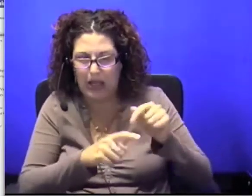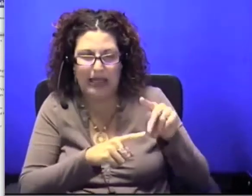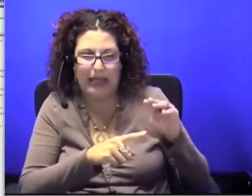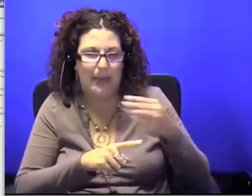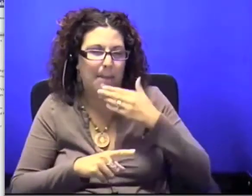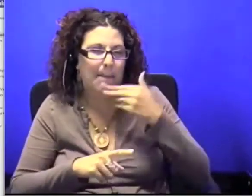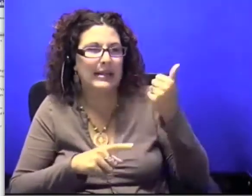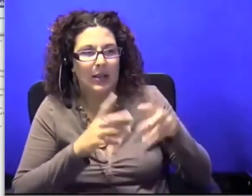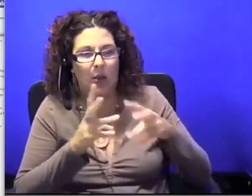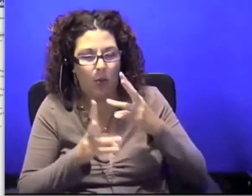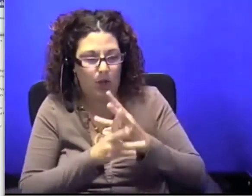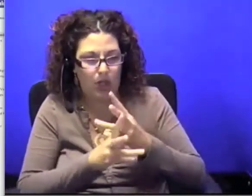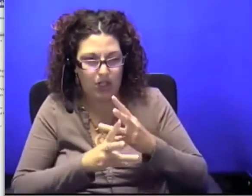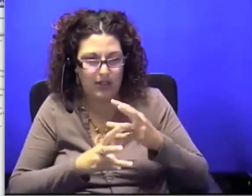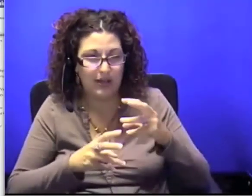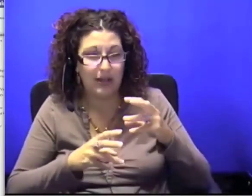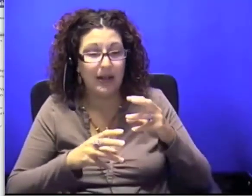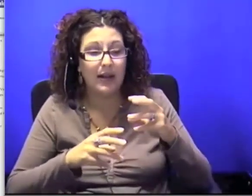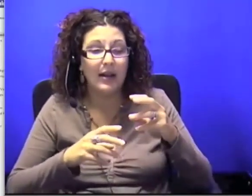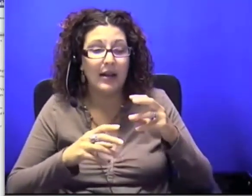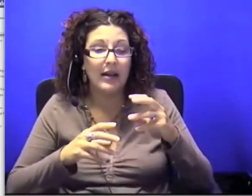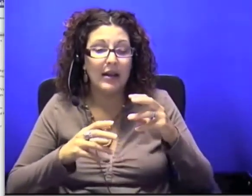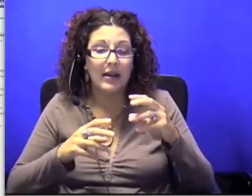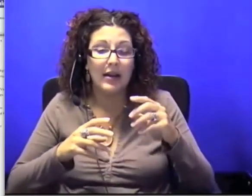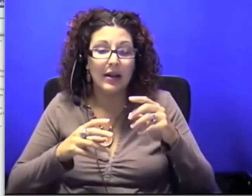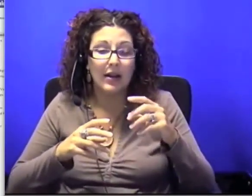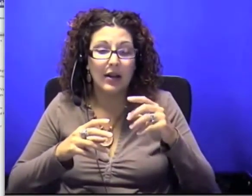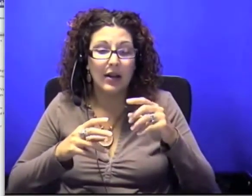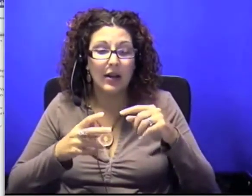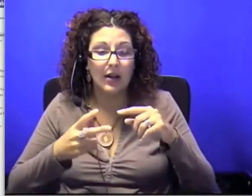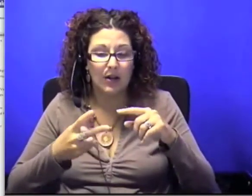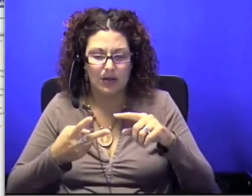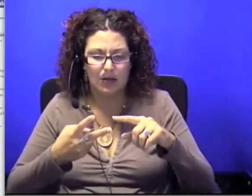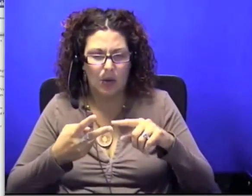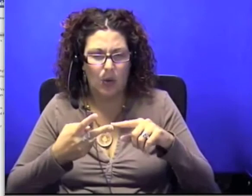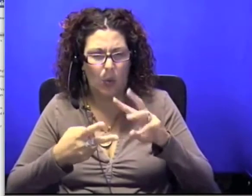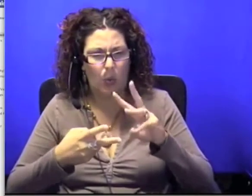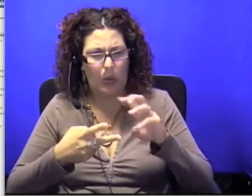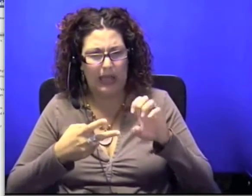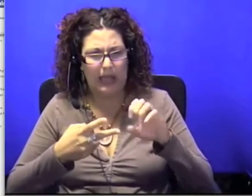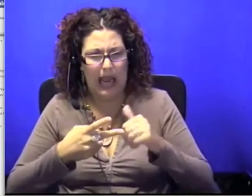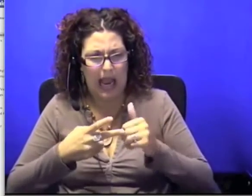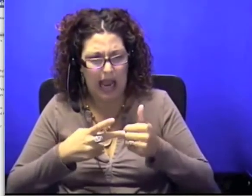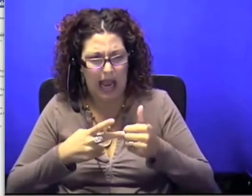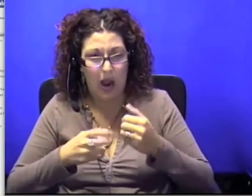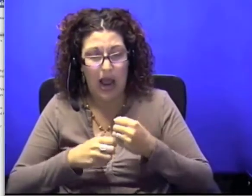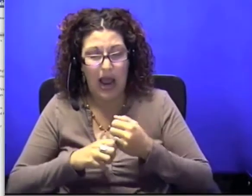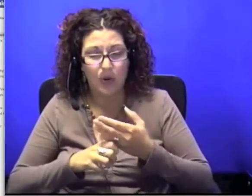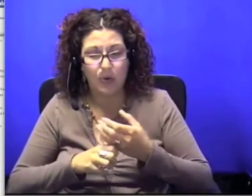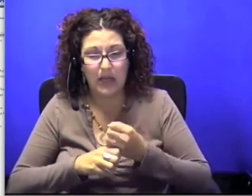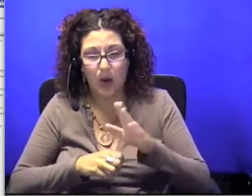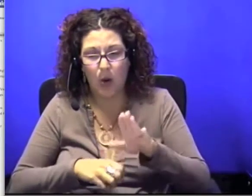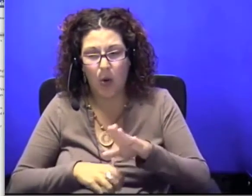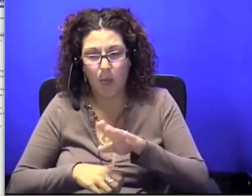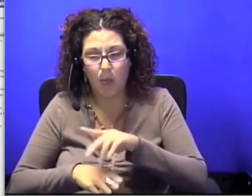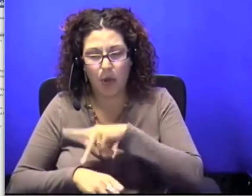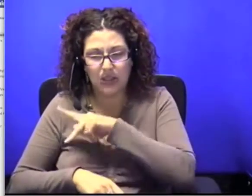systems? Tim's the best in the world at that. When it comes to the we how, that means how do you take your personal